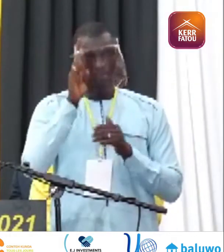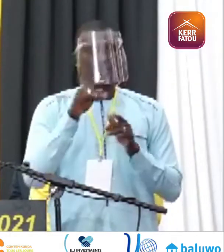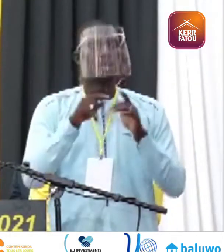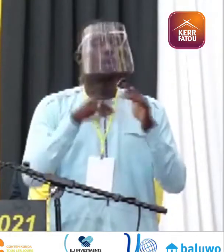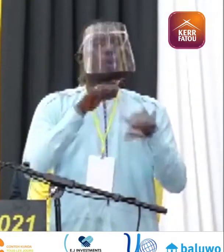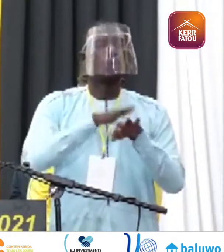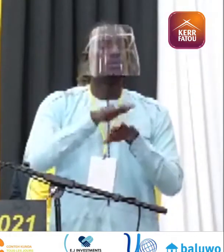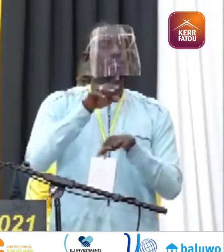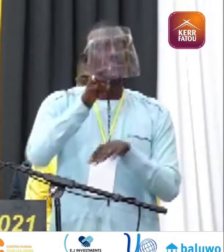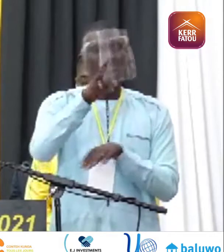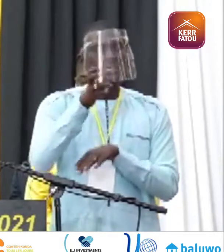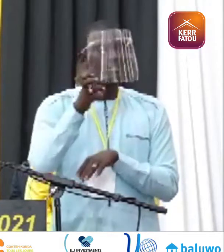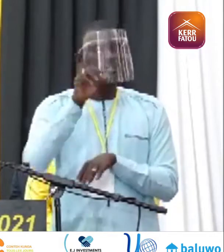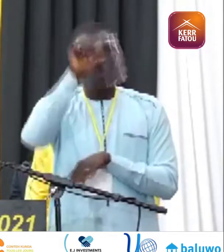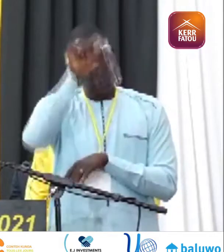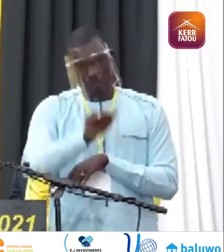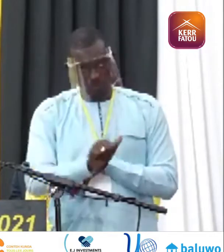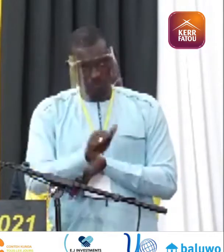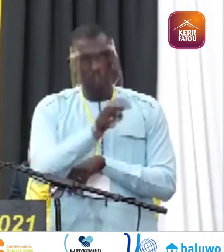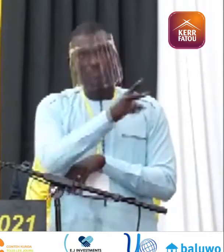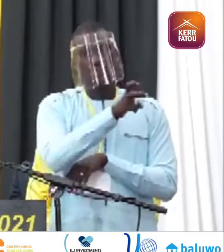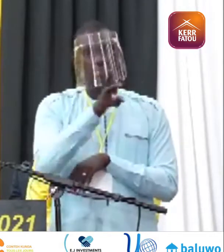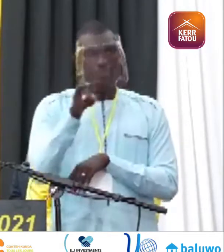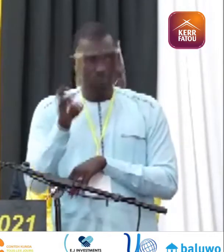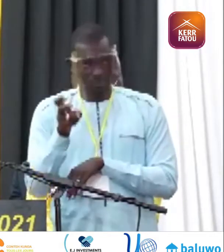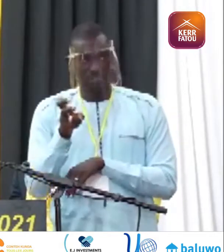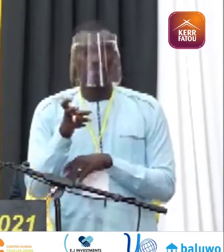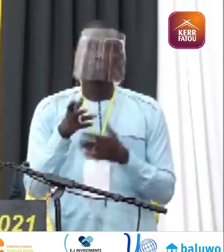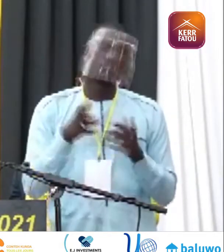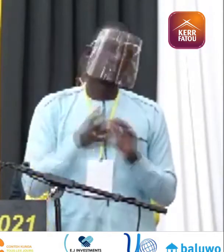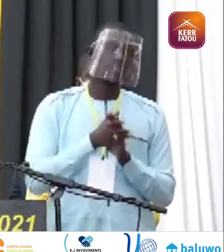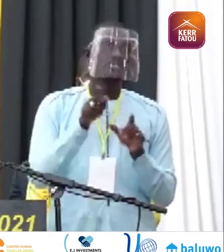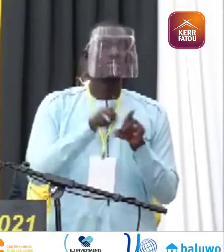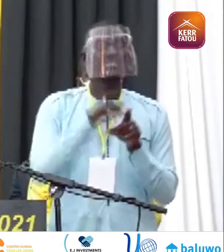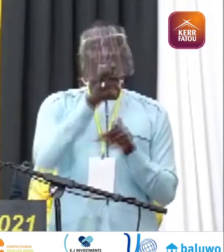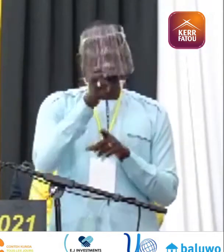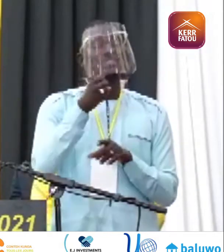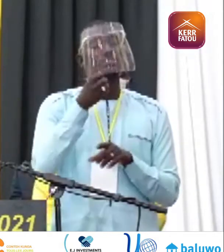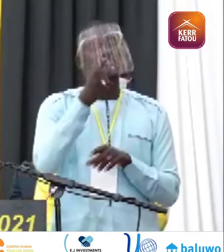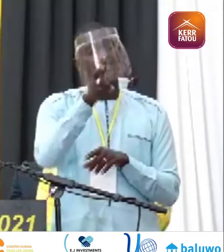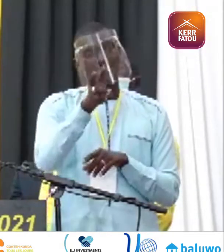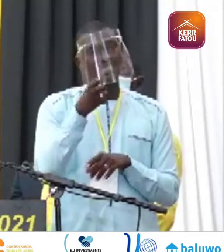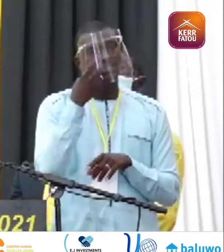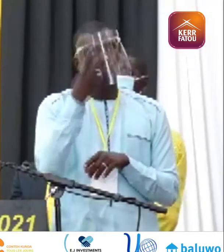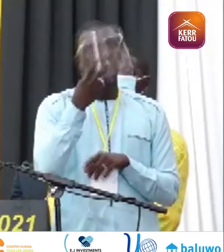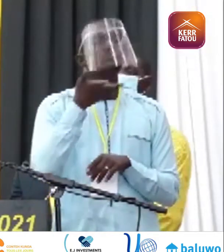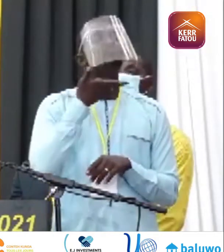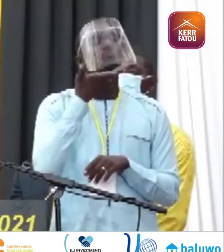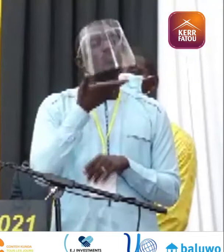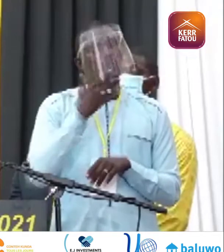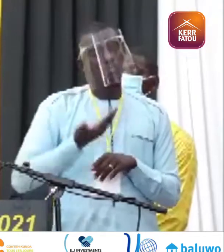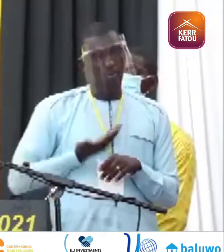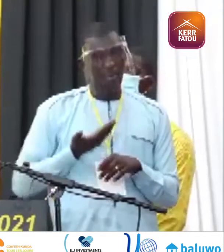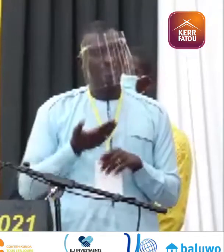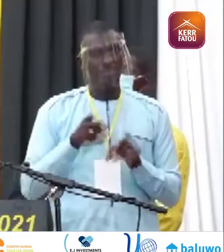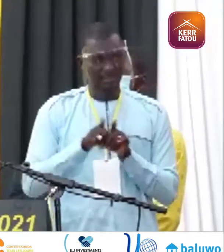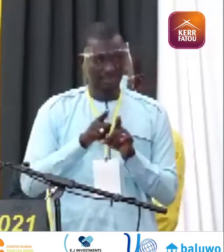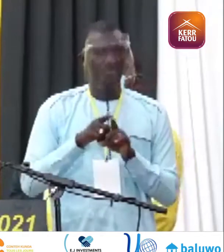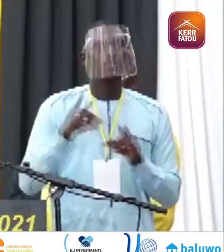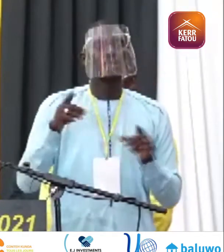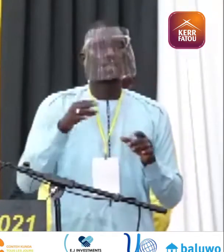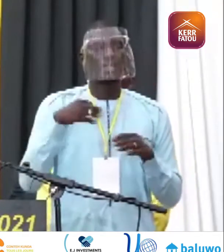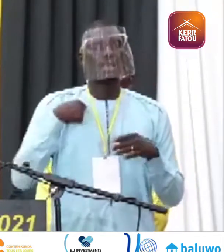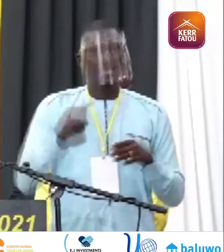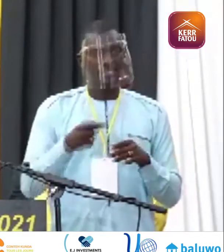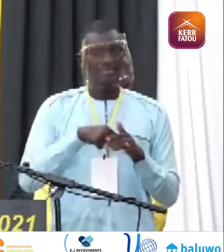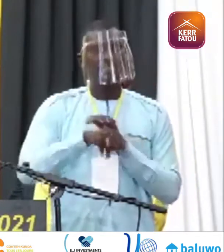the 30th of August 2020, a delegation of 32 women from diverse settlements in Fonyi Kansala made courtesy visit